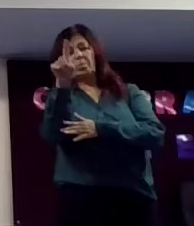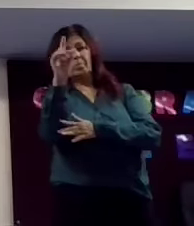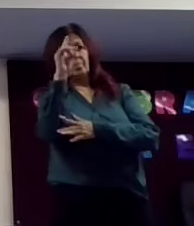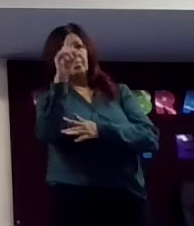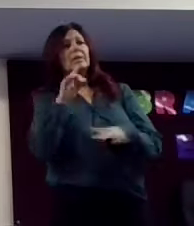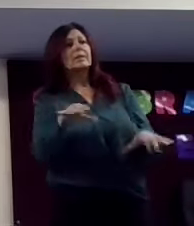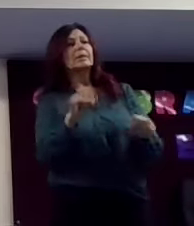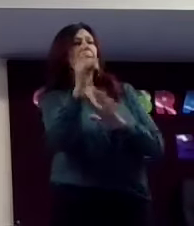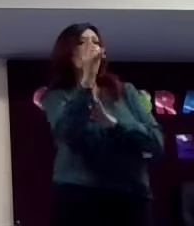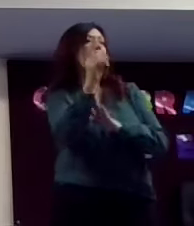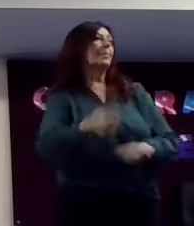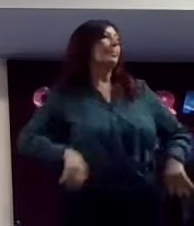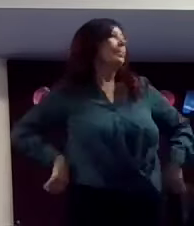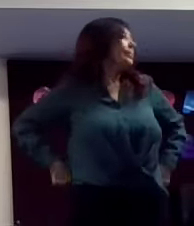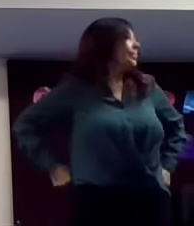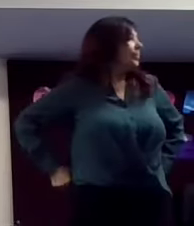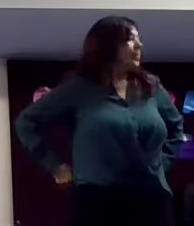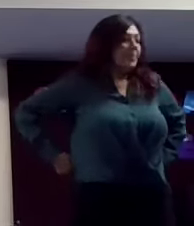minute.